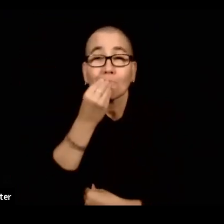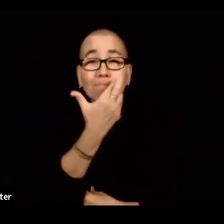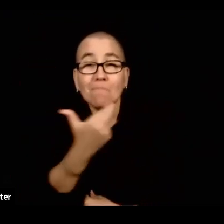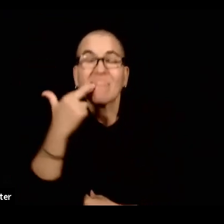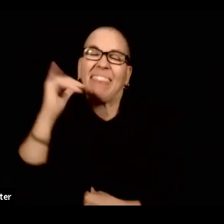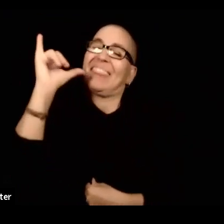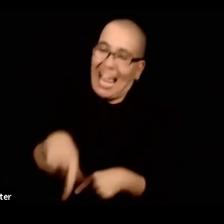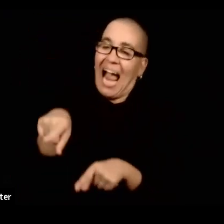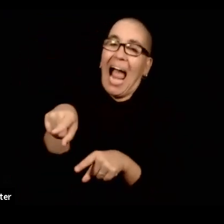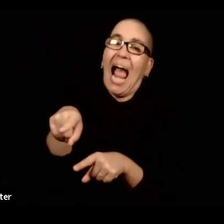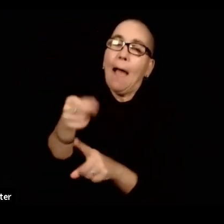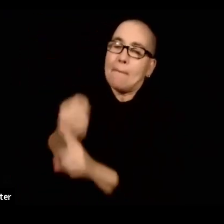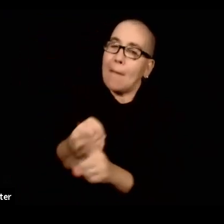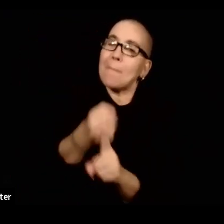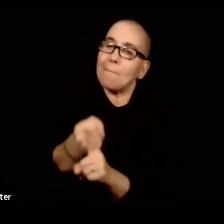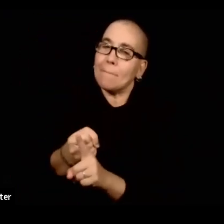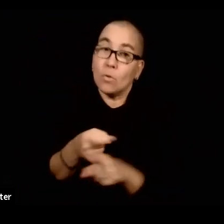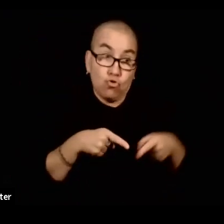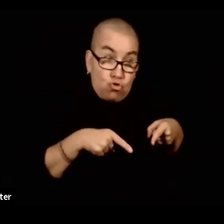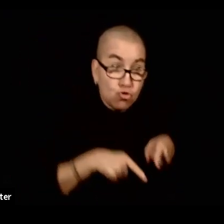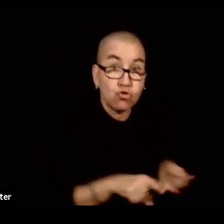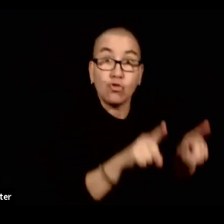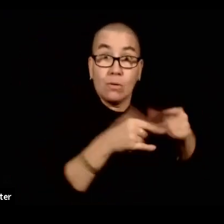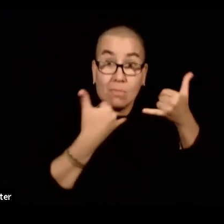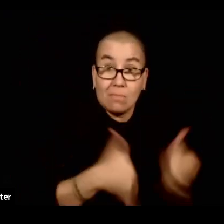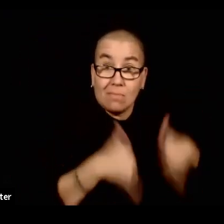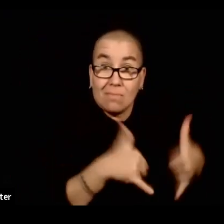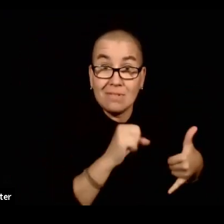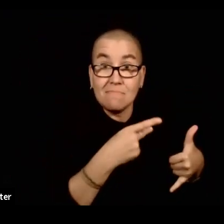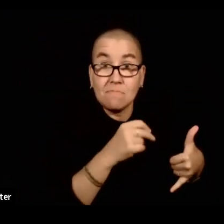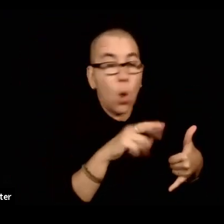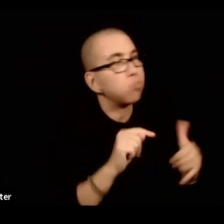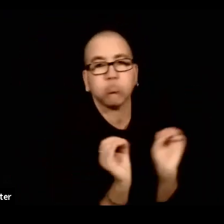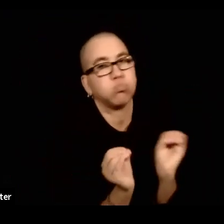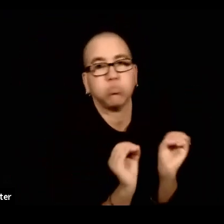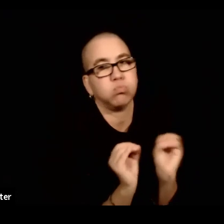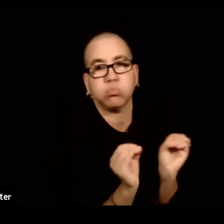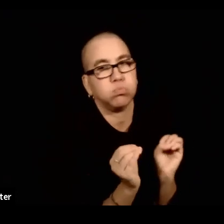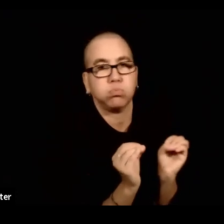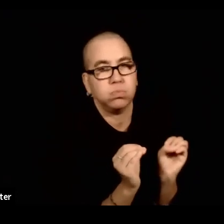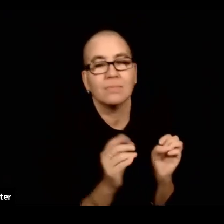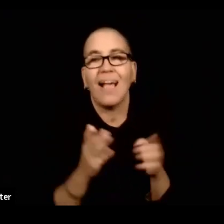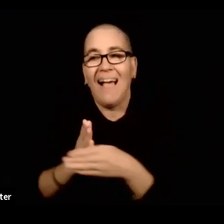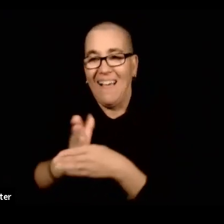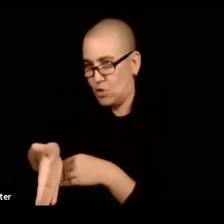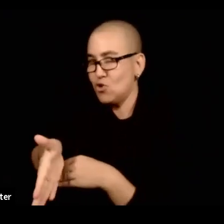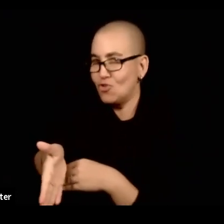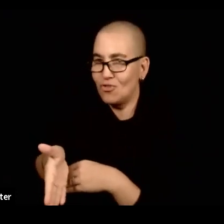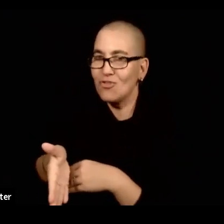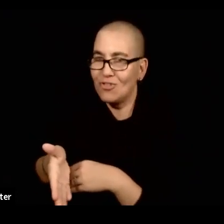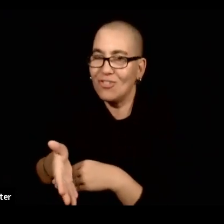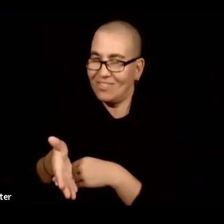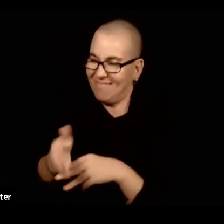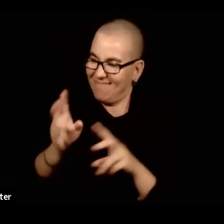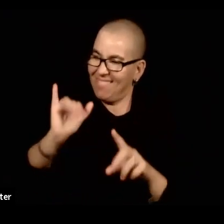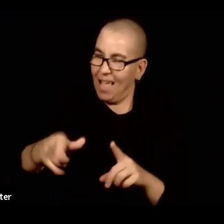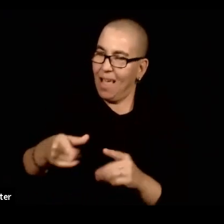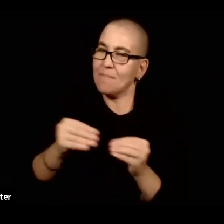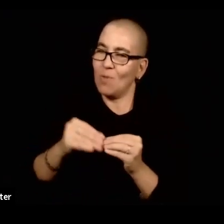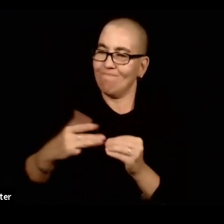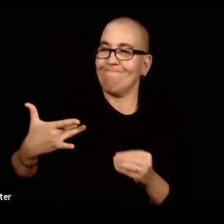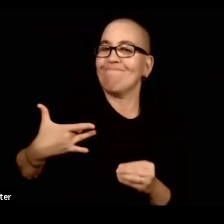that's directly associated with sporting activities, and more that's associated with the social